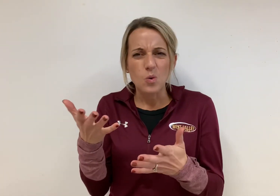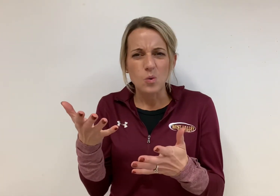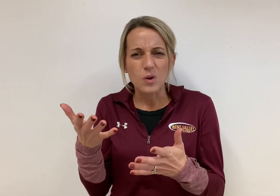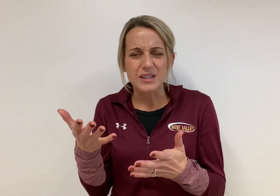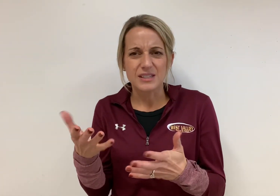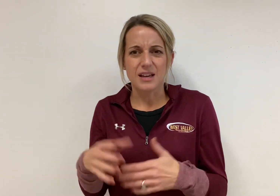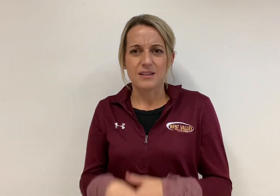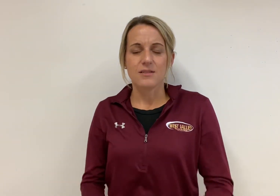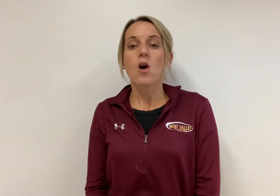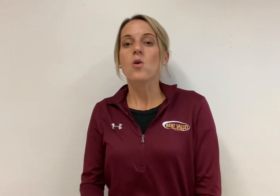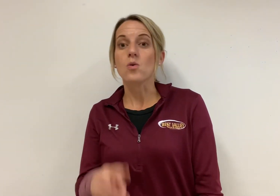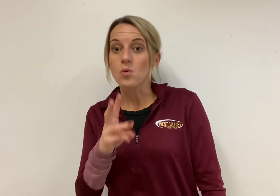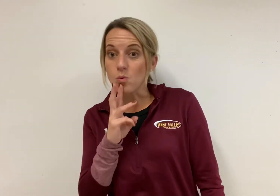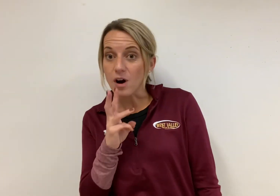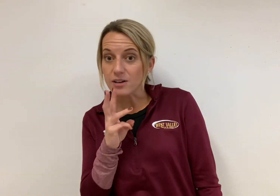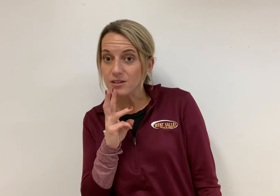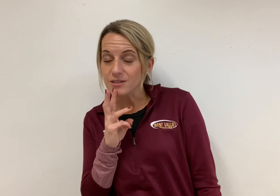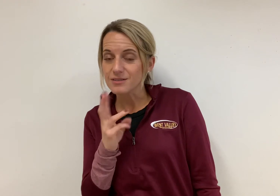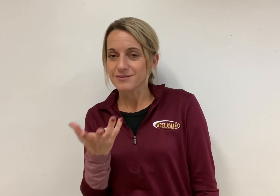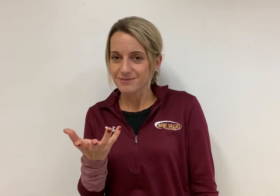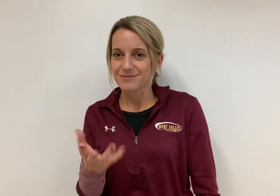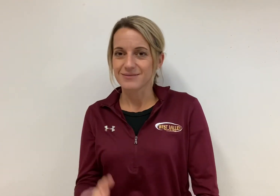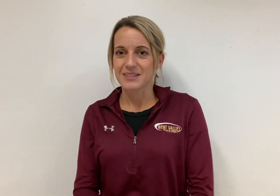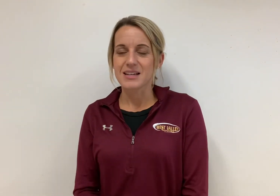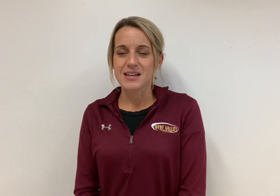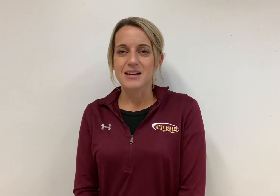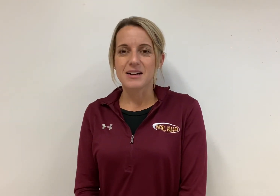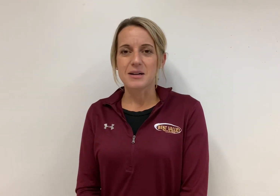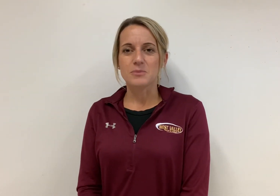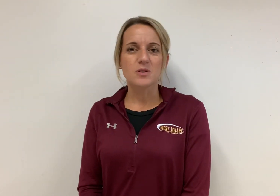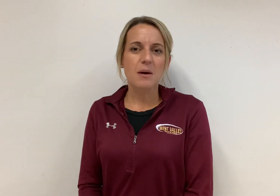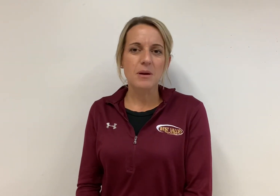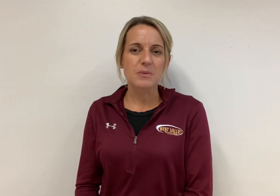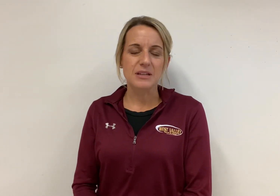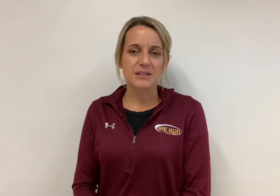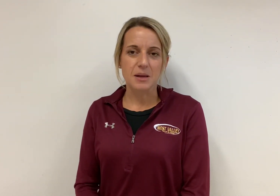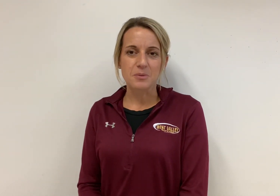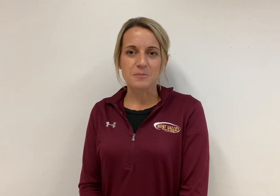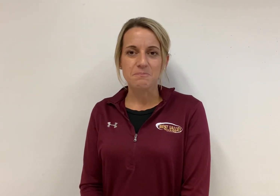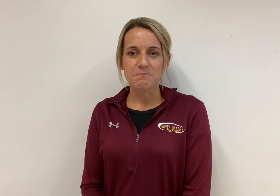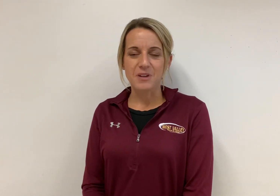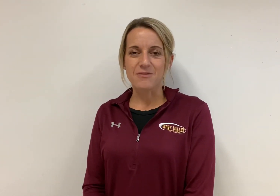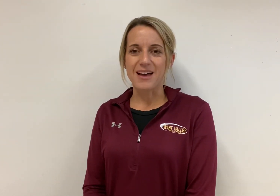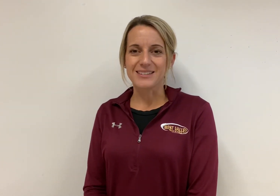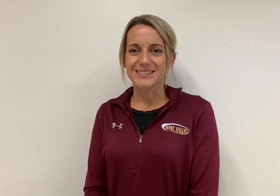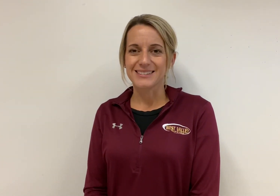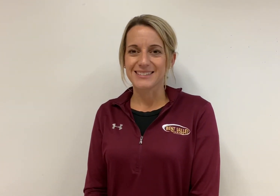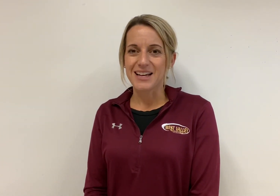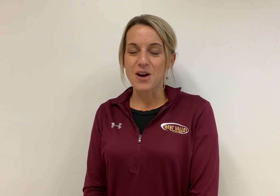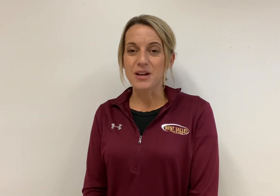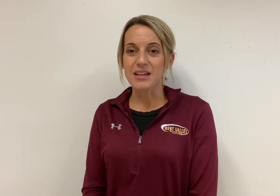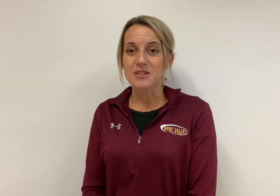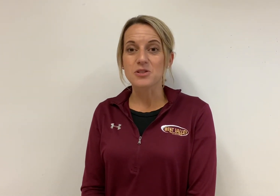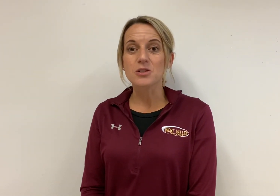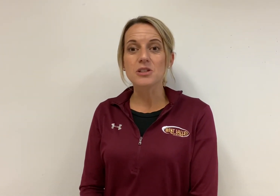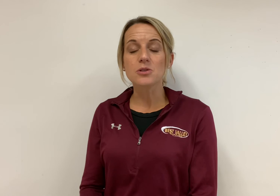What is that? Oh, water? So that might be an example of that. Okay, so you're going to use